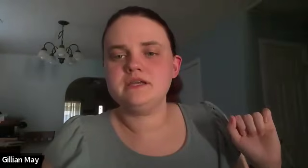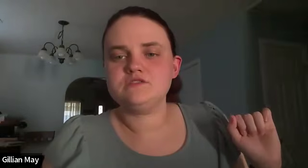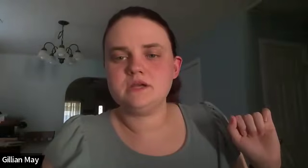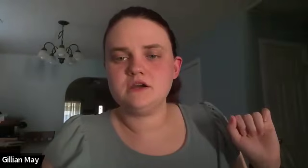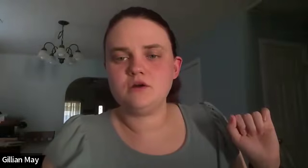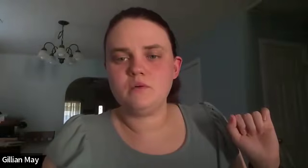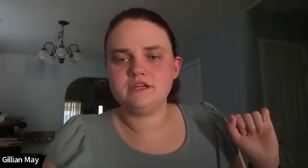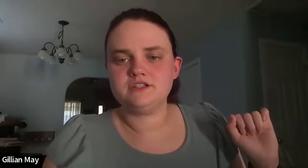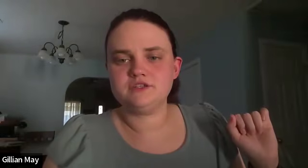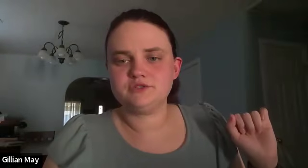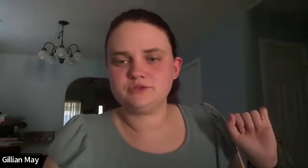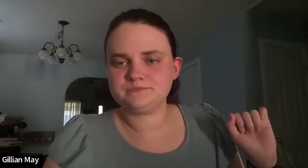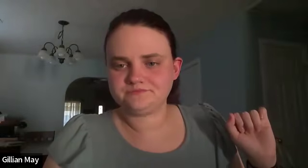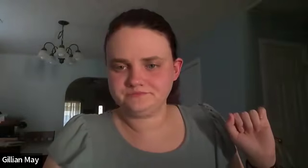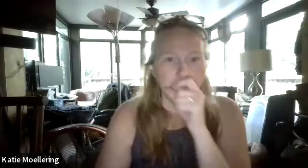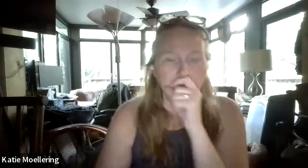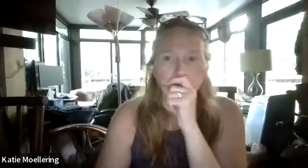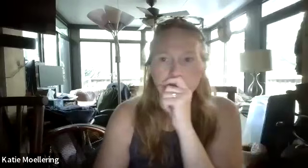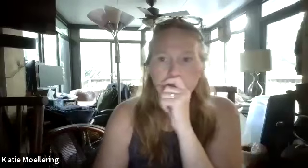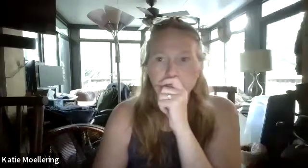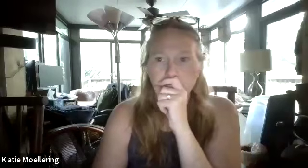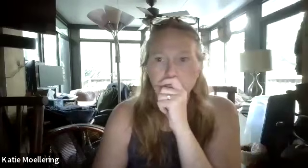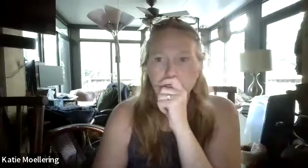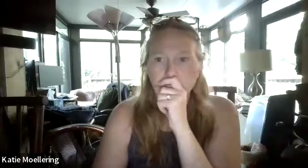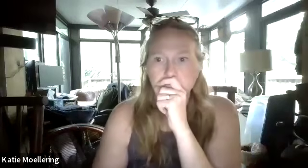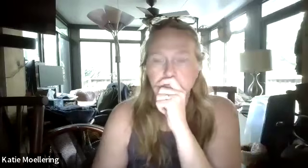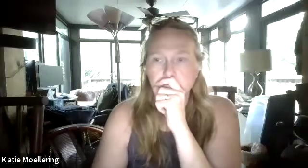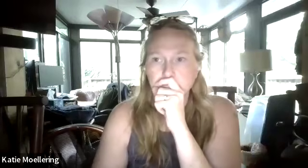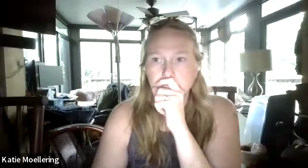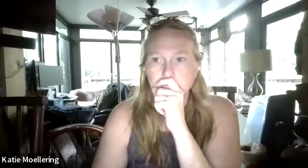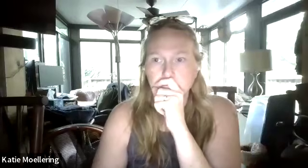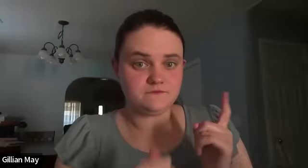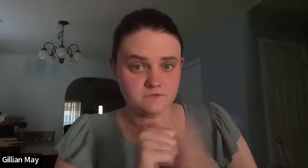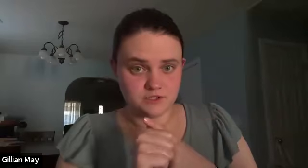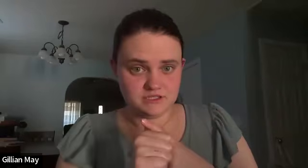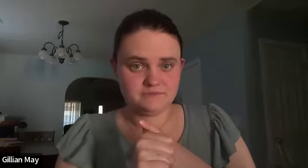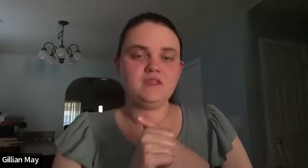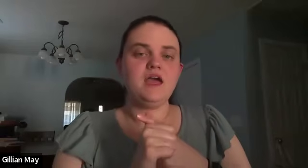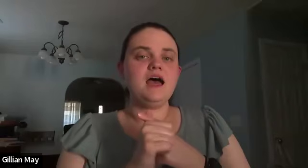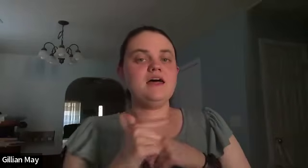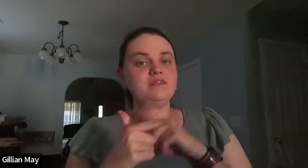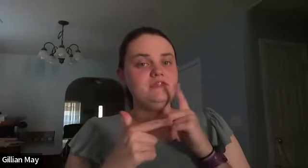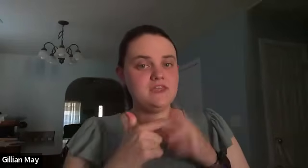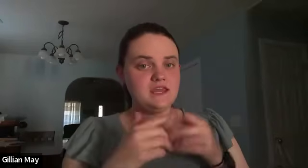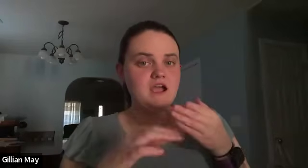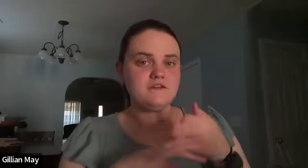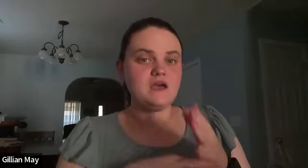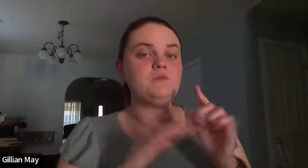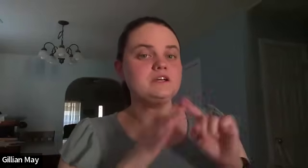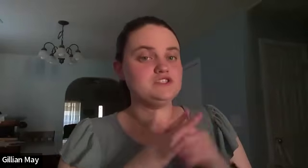is we are going to actually start with our WH question words first, and then after that, we'll get